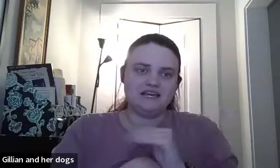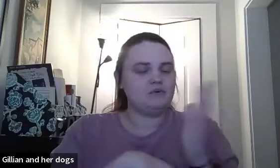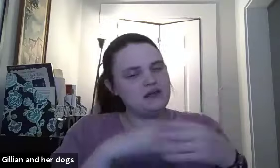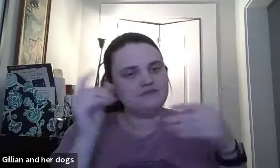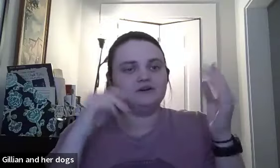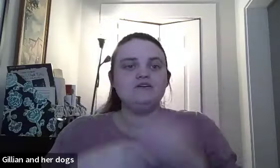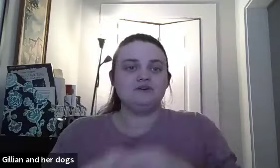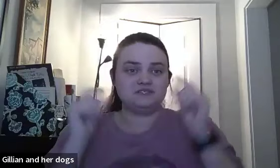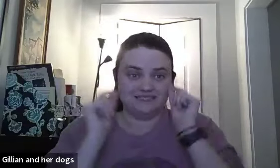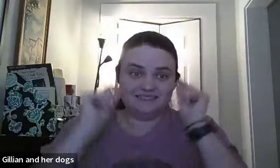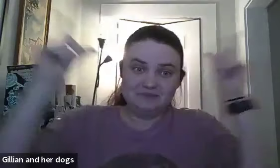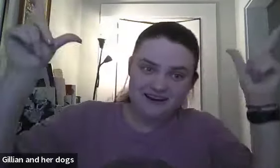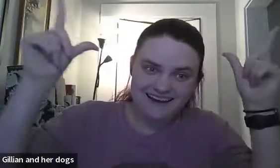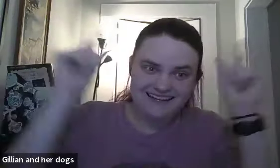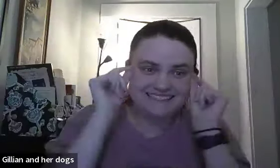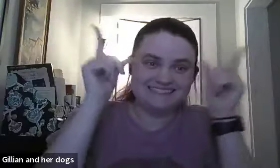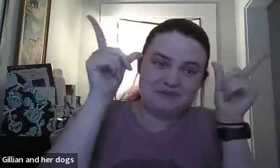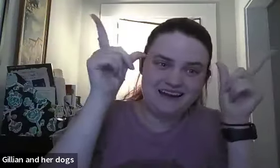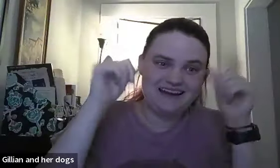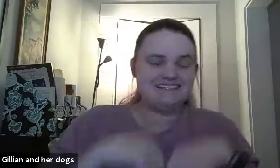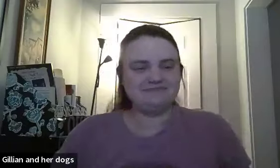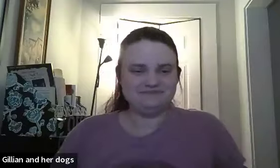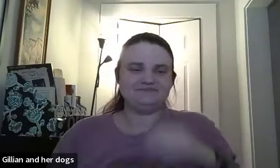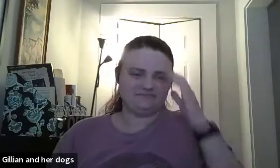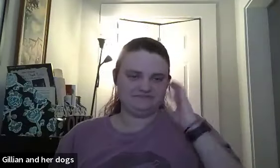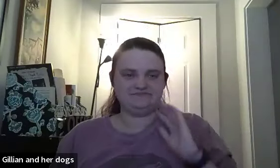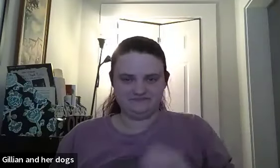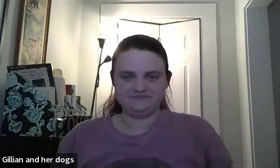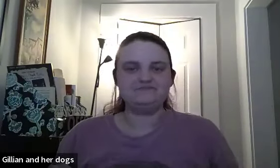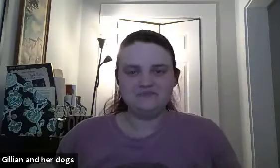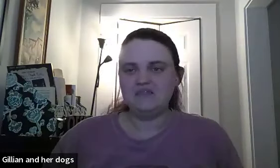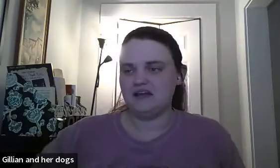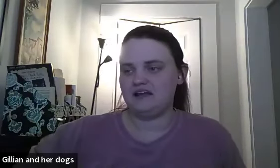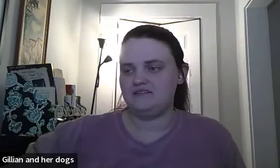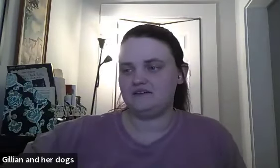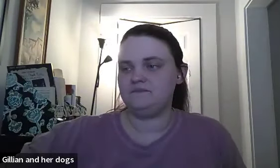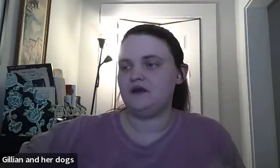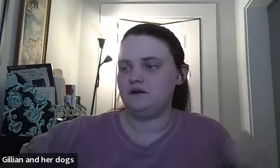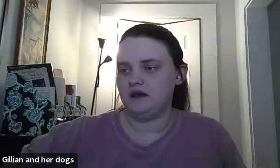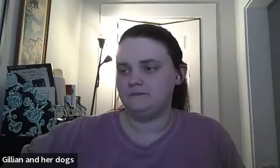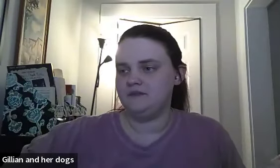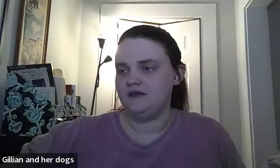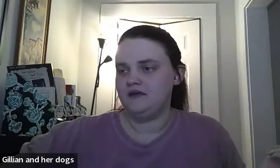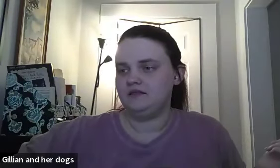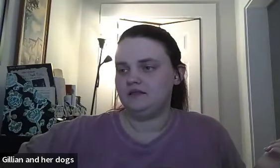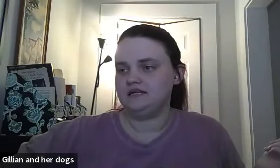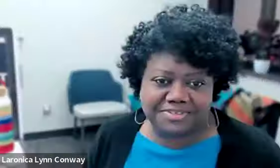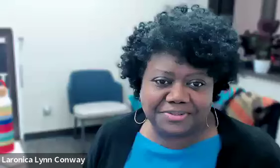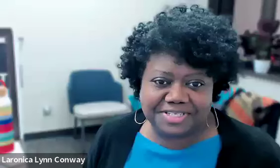night, whatever, versus surprise, surprise, that kind of thing. Okay. Excuse me, Let's, real